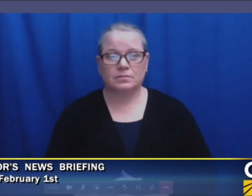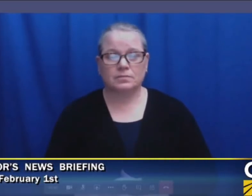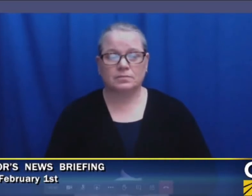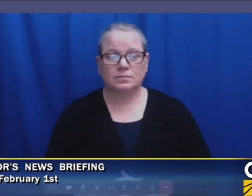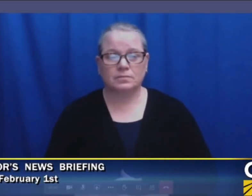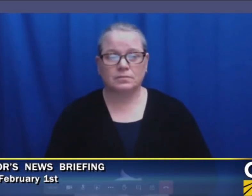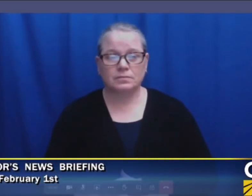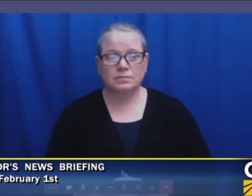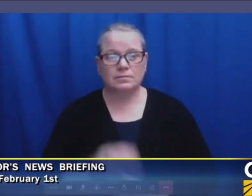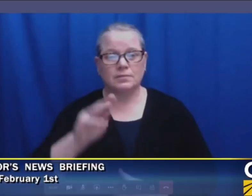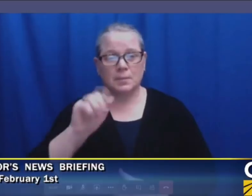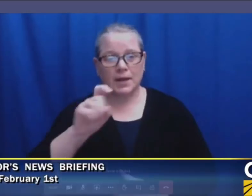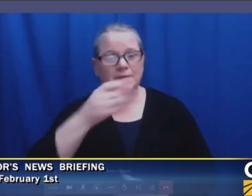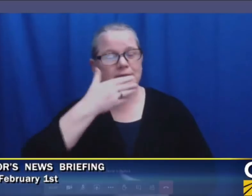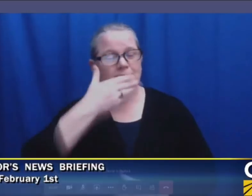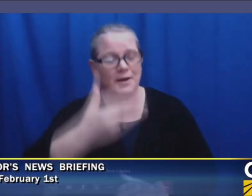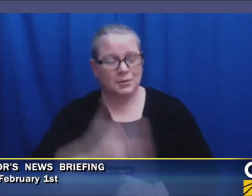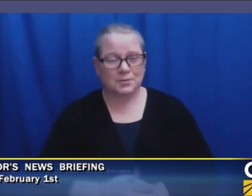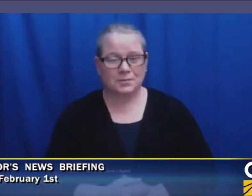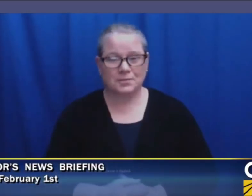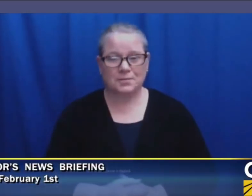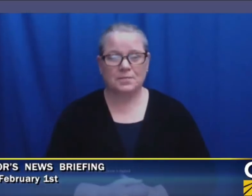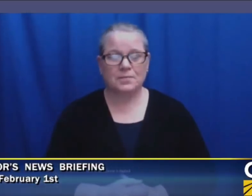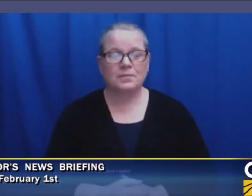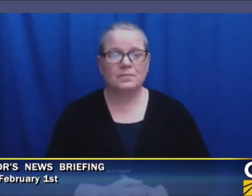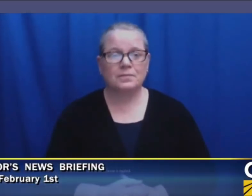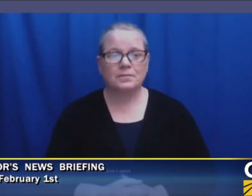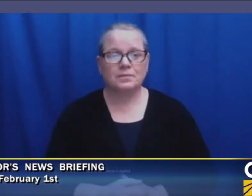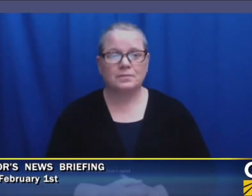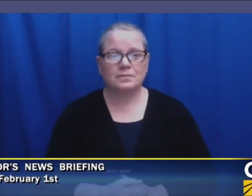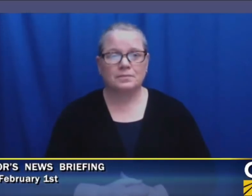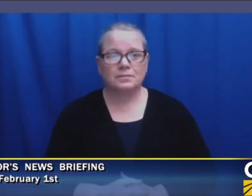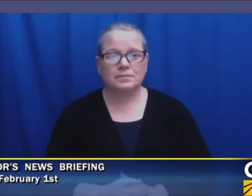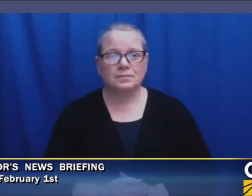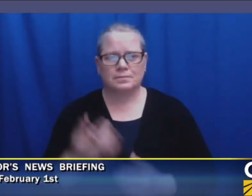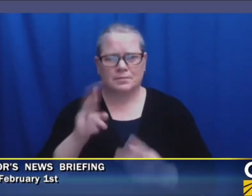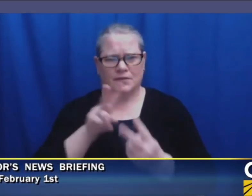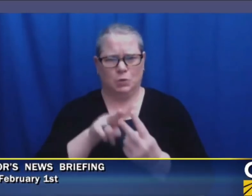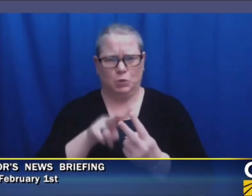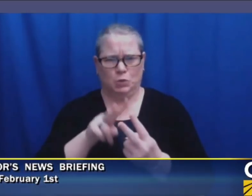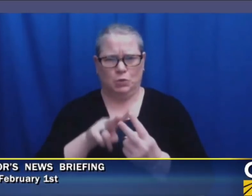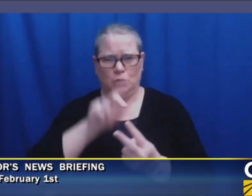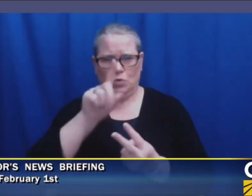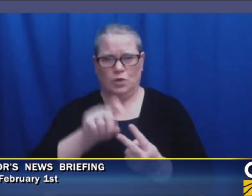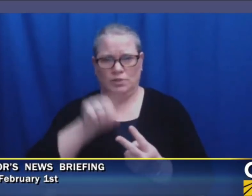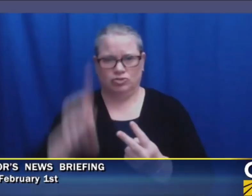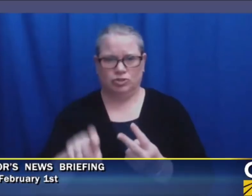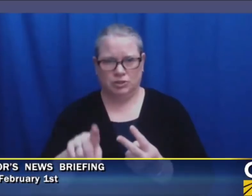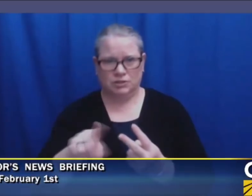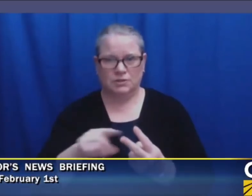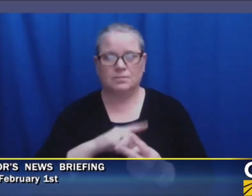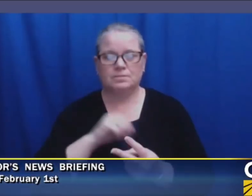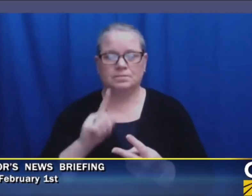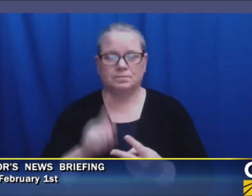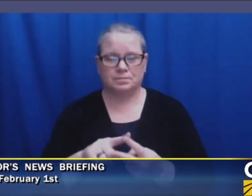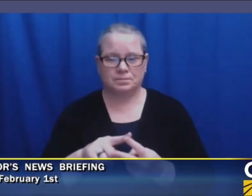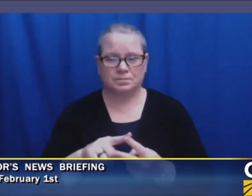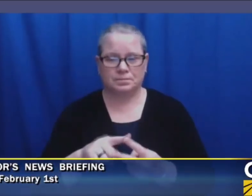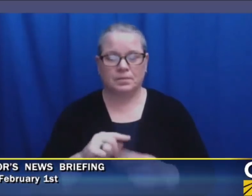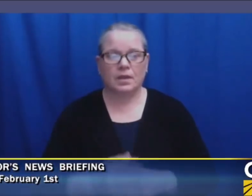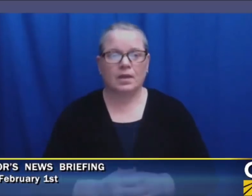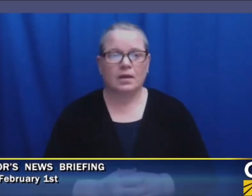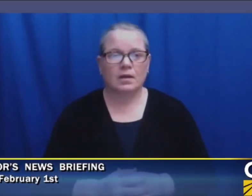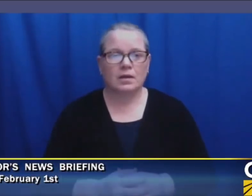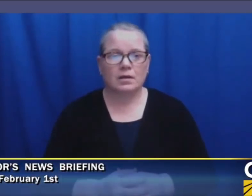Thanks, Max. Two lines of questions. First, my quick look at it, it seems there are a lot